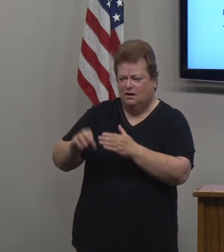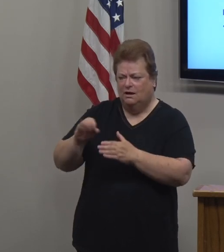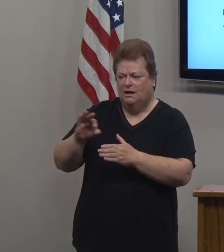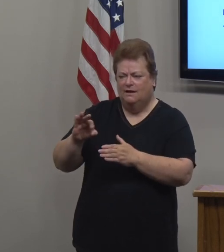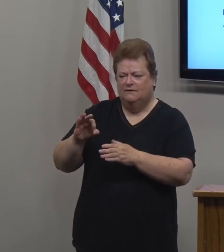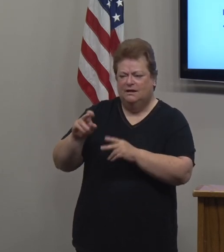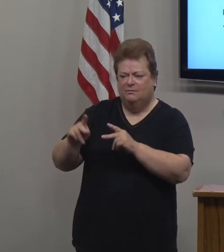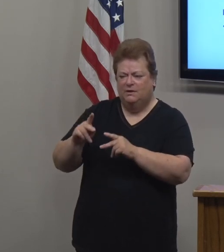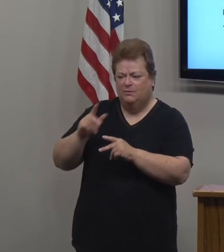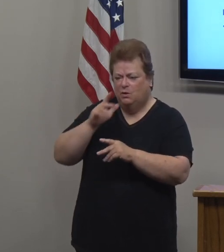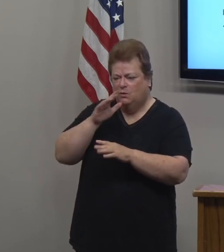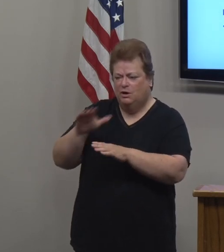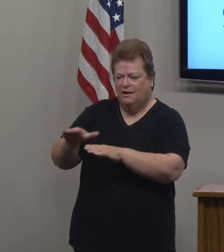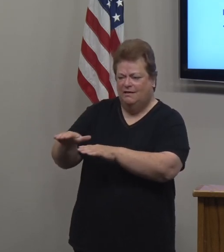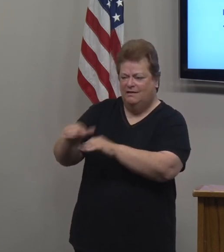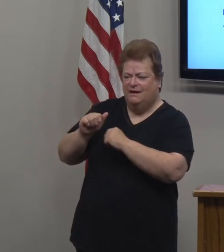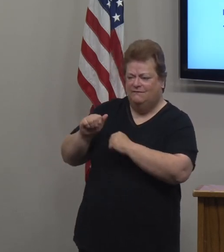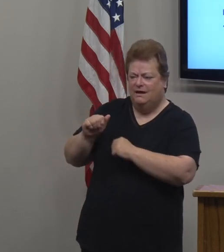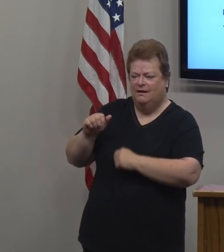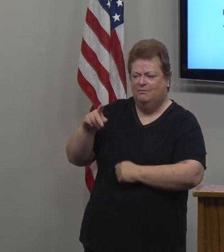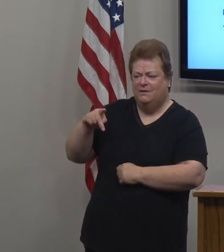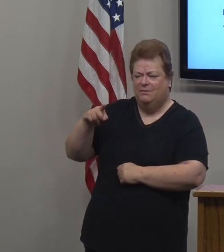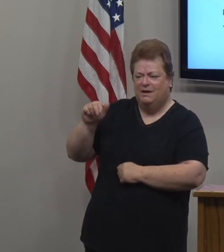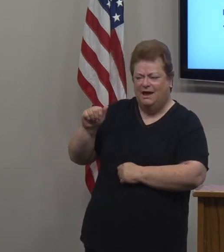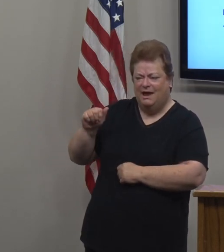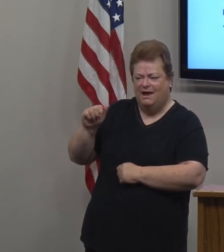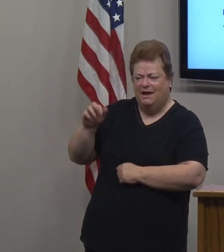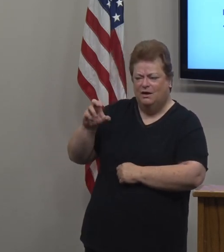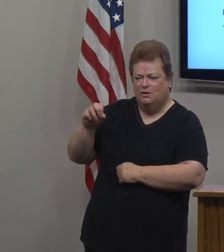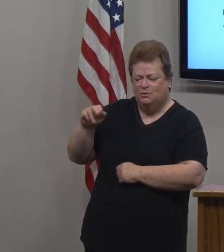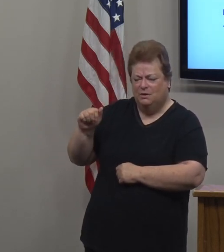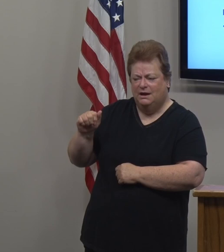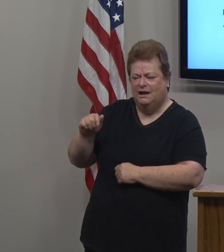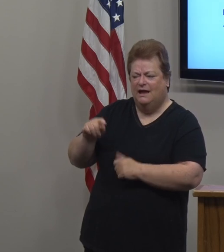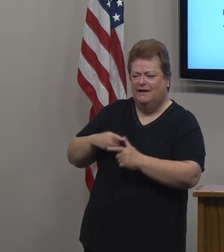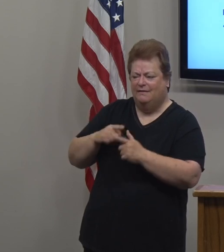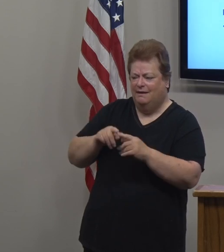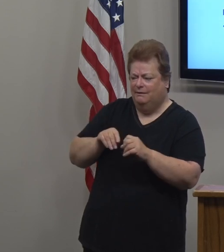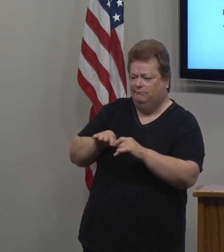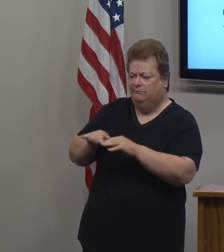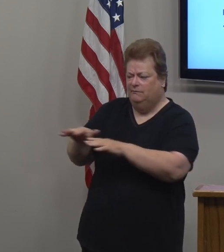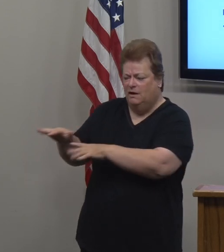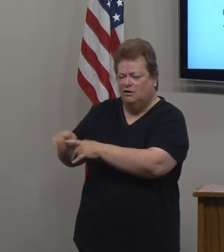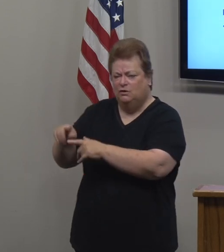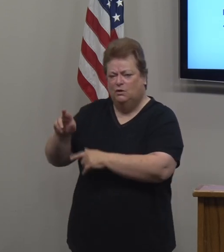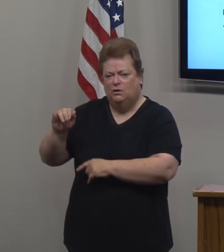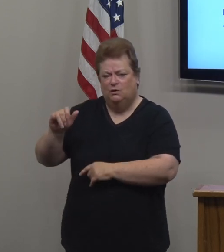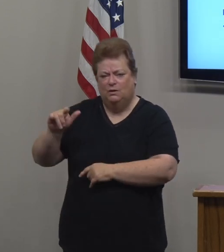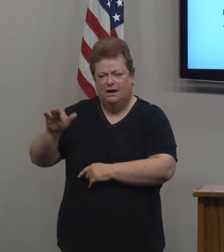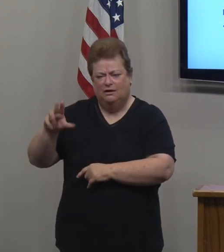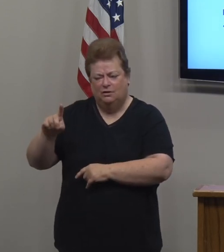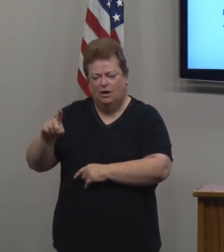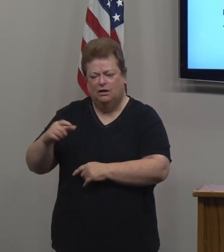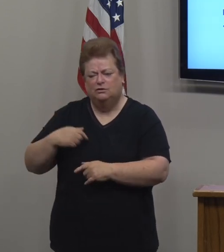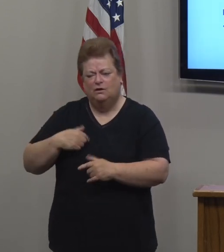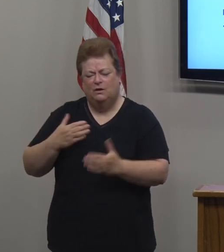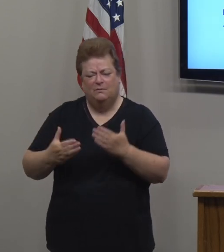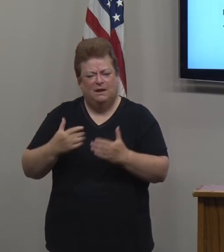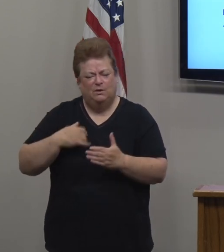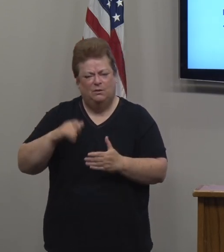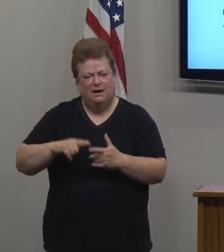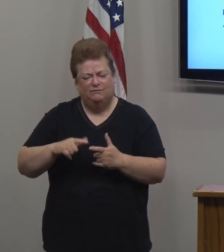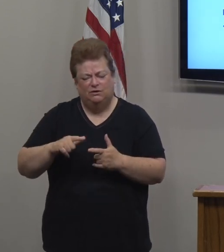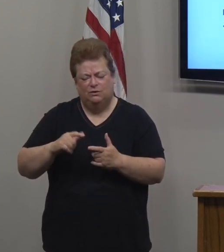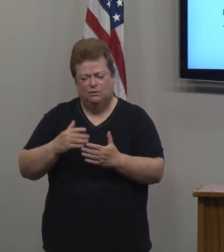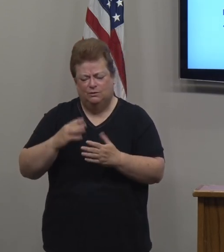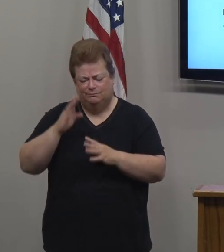leaving an event at Pinnacle Bank and flowing into the rail yard. So that was a new situation, and maybe we need some new strategies. But I'll